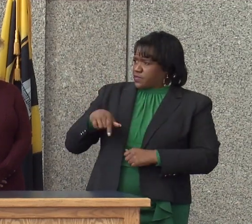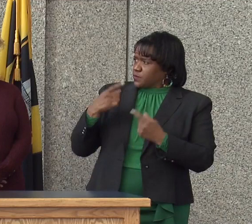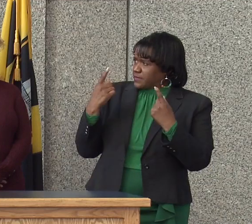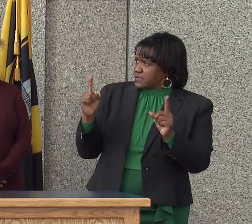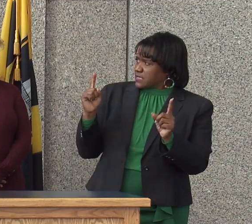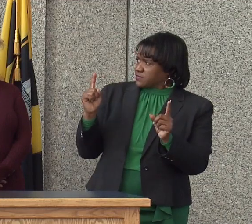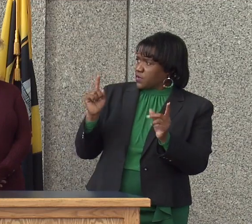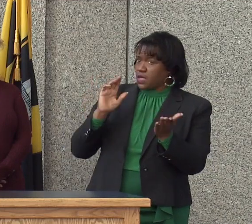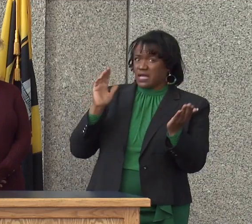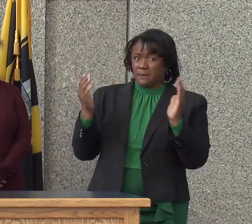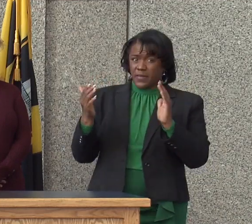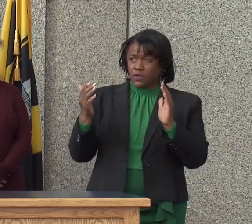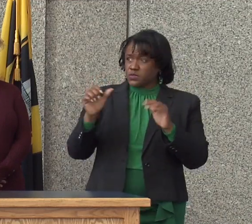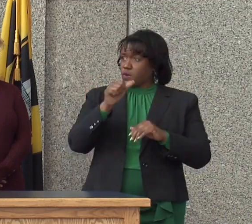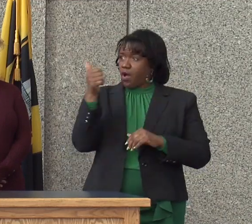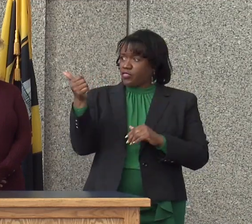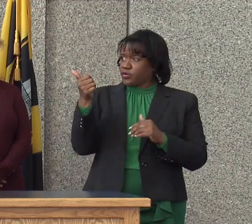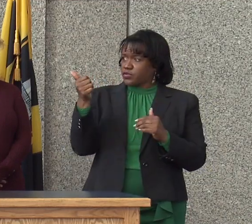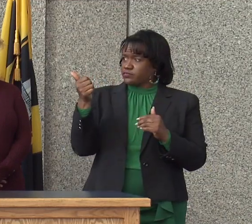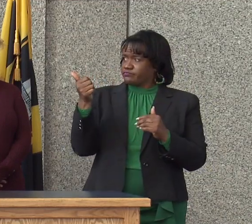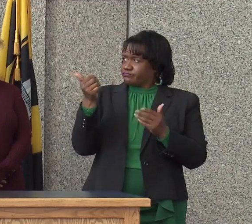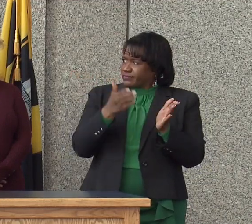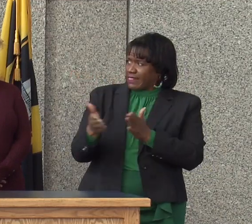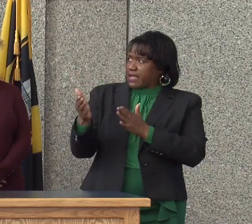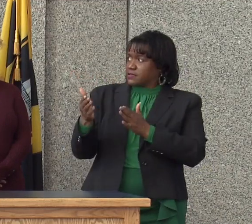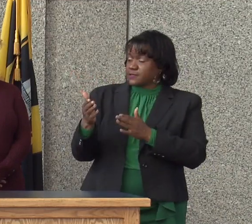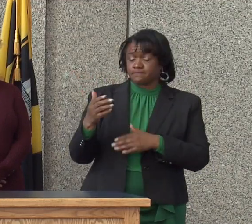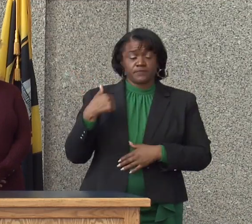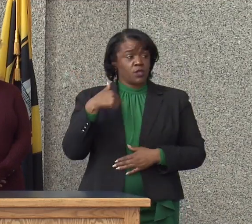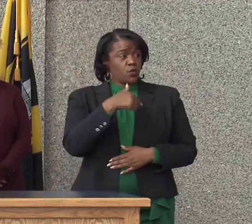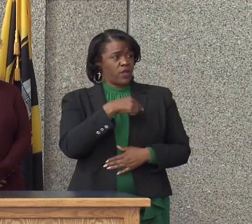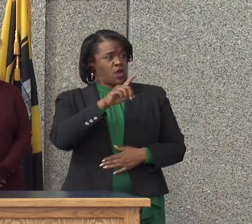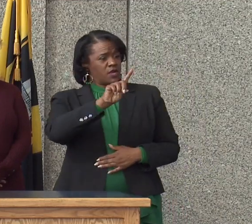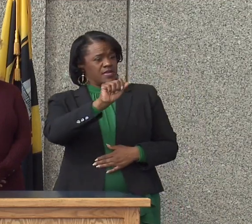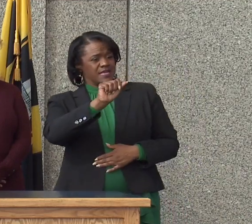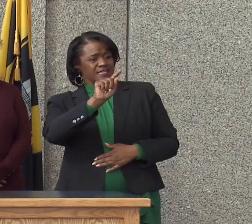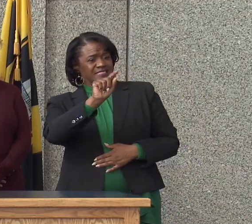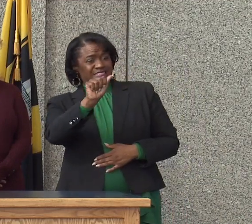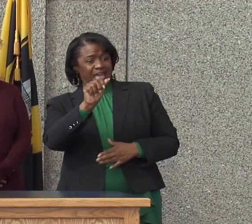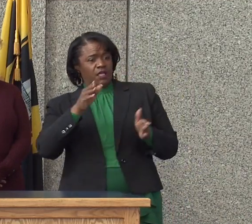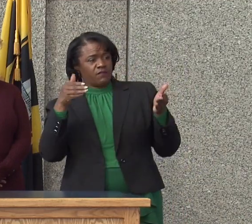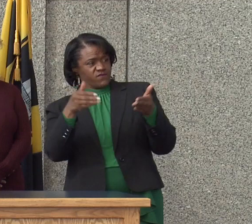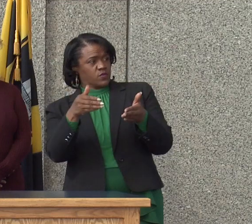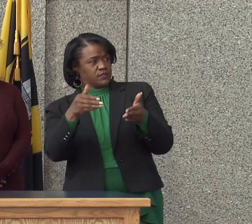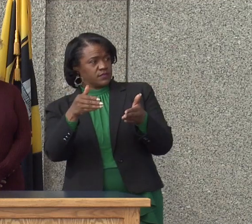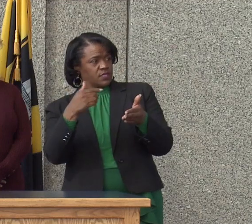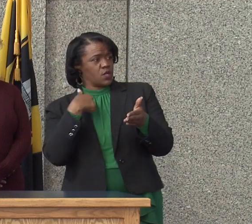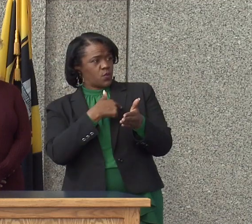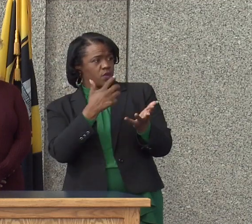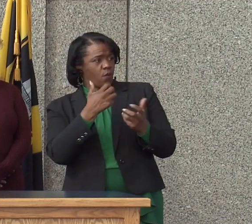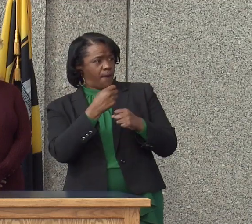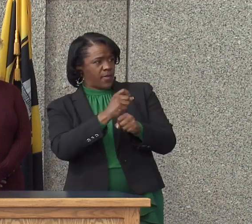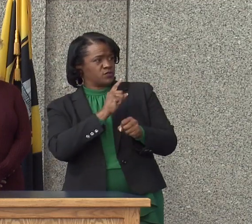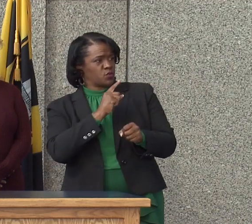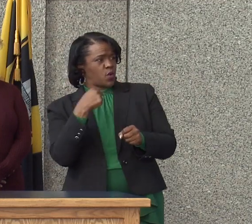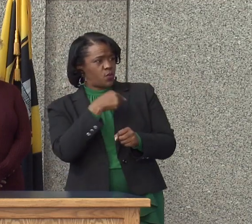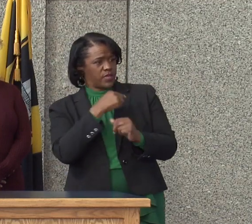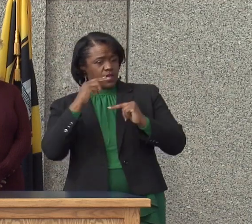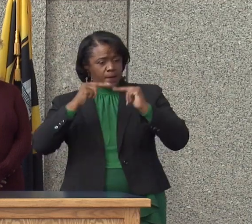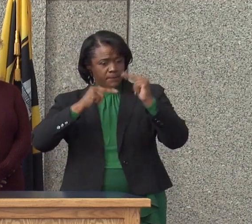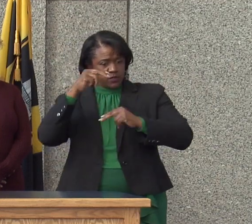successful compared to other initiatives? Well, we're a data-driven administration, and what we want to do is make sure we